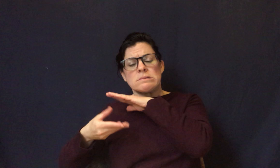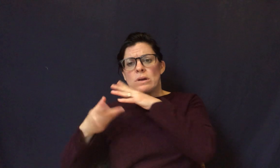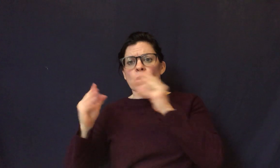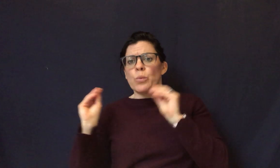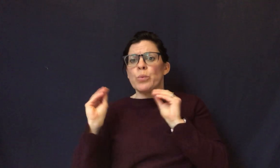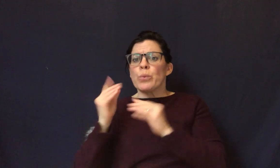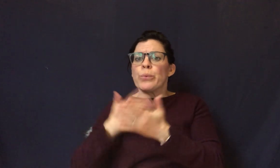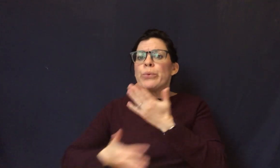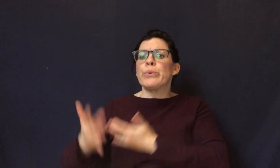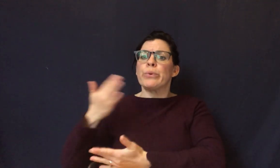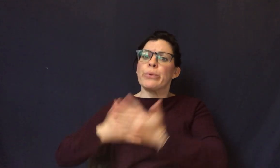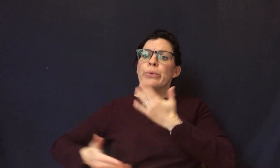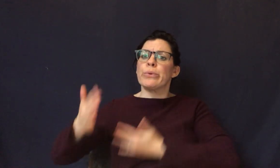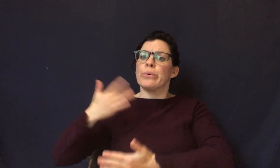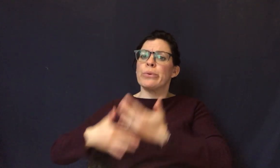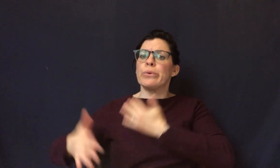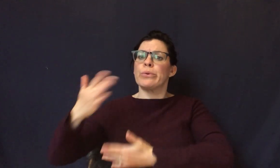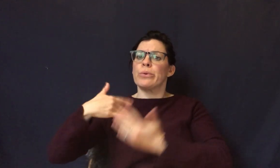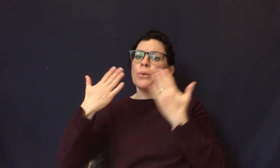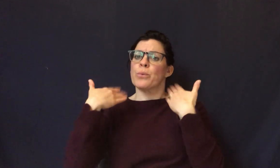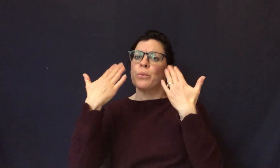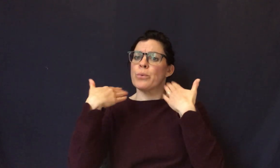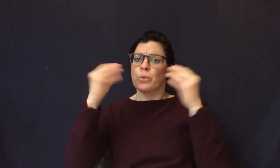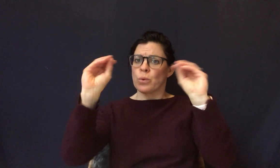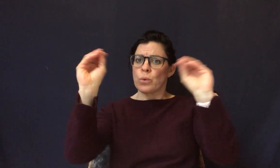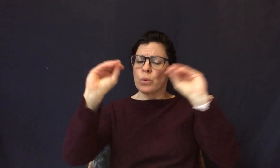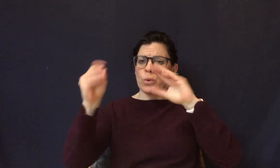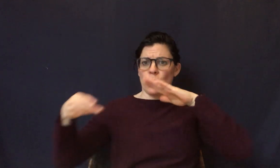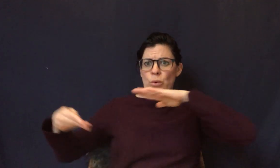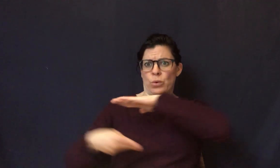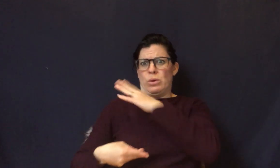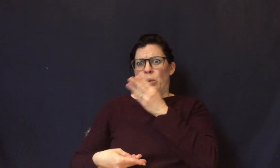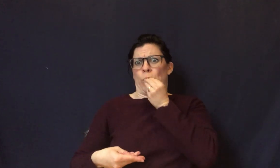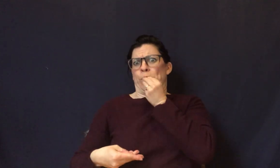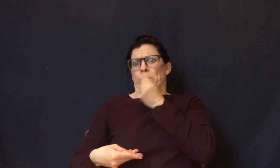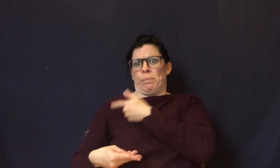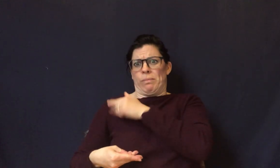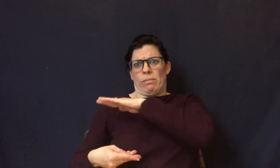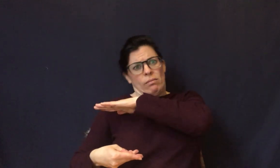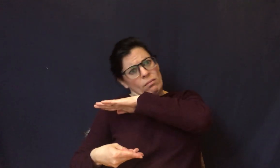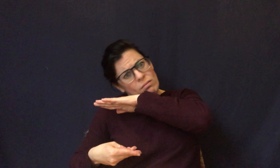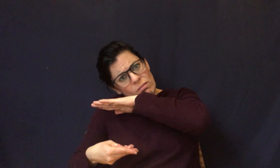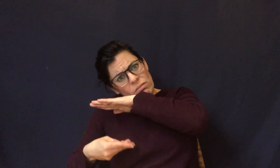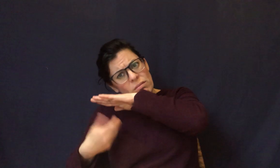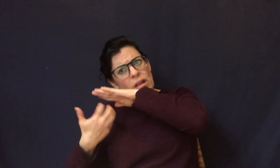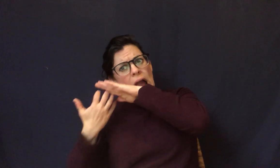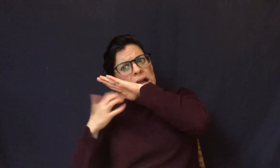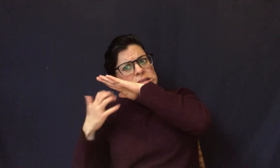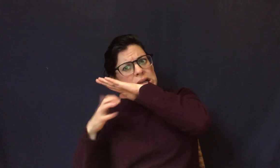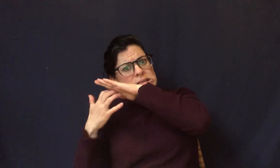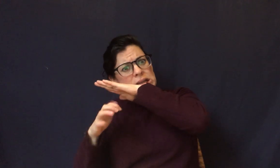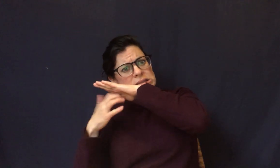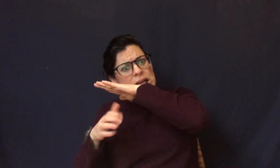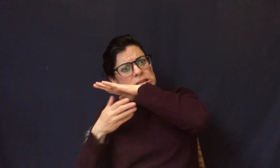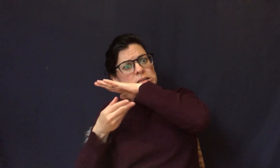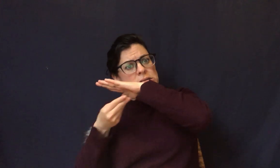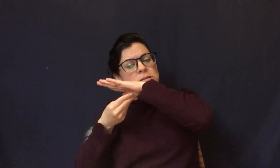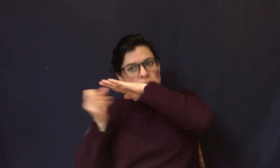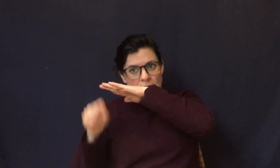important. Okay, not to put it under your pillow. Okay, causes electrical fire. If you remember the one day we were here teaching, and